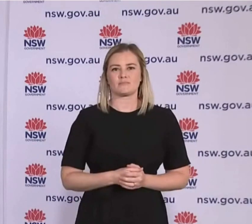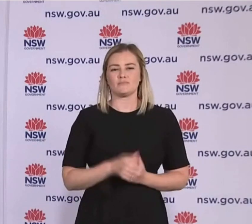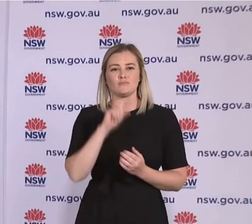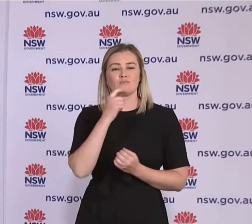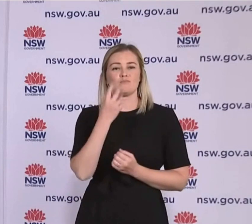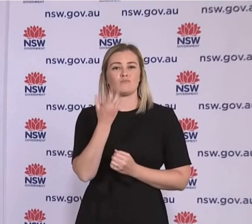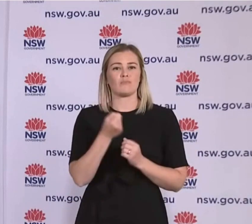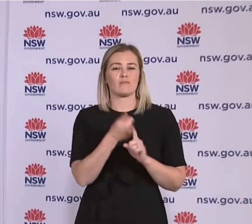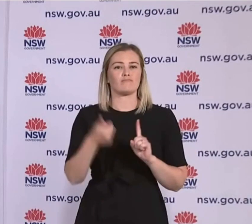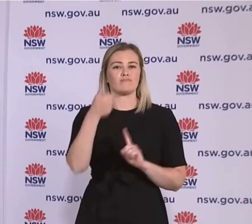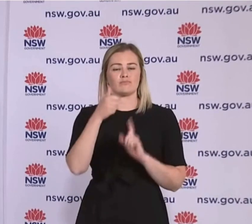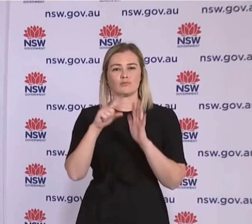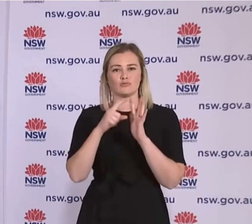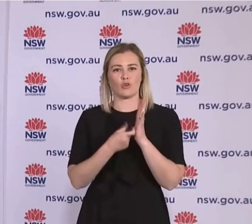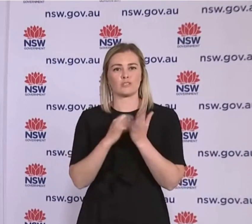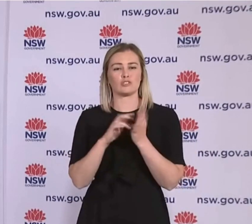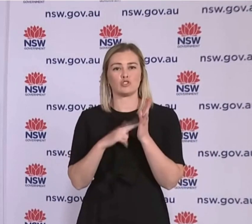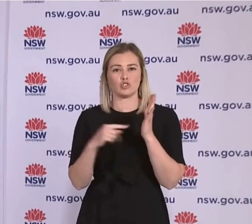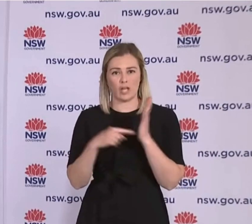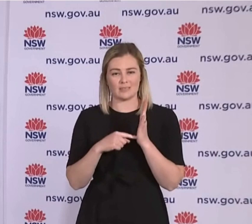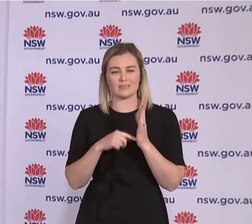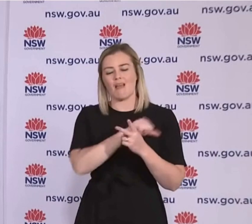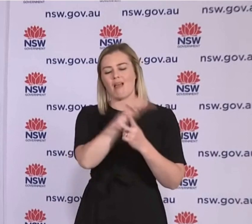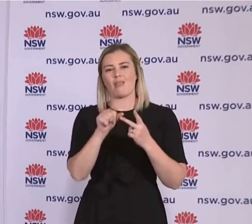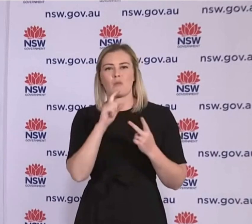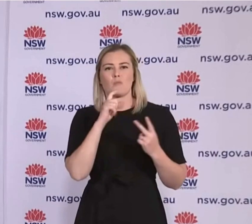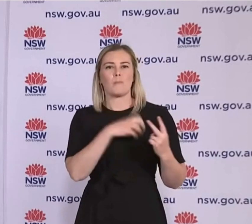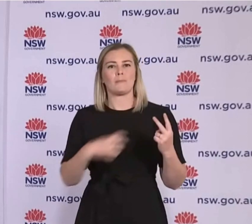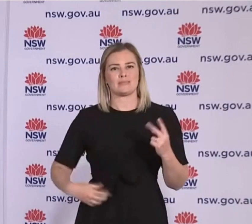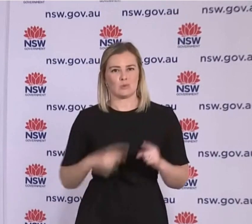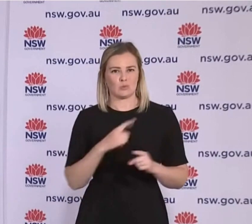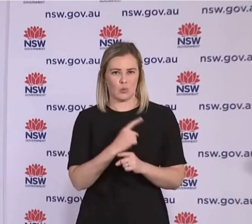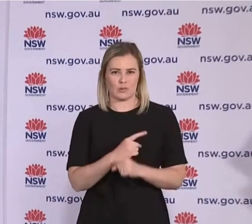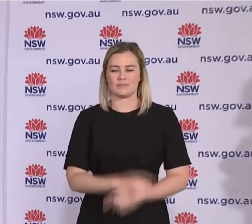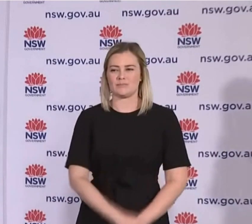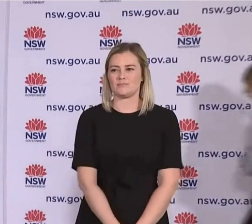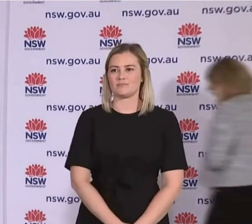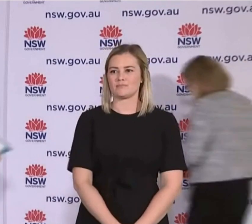about the news around the vaccine passport and other Service New South Wales developments. Thank you.